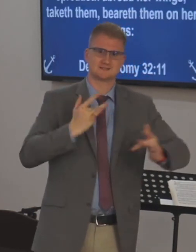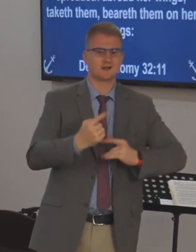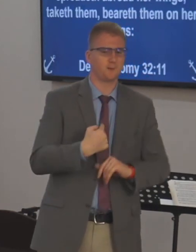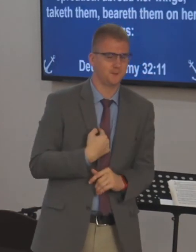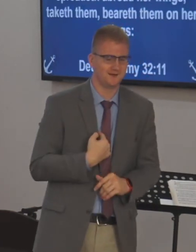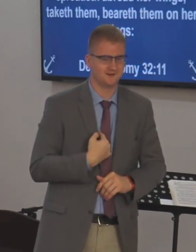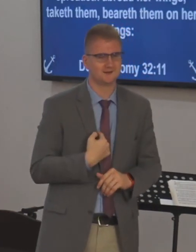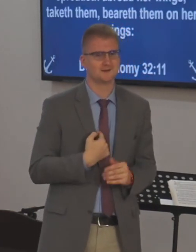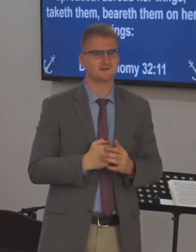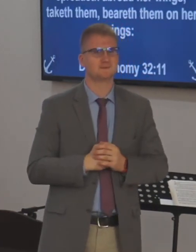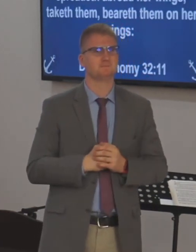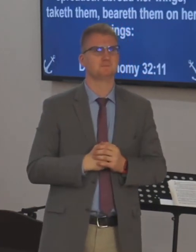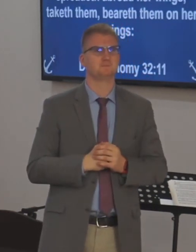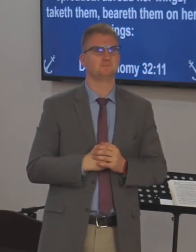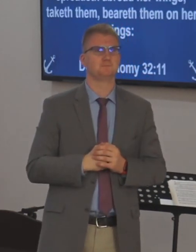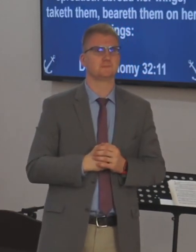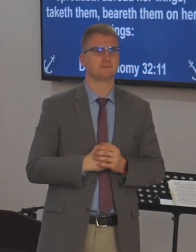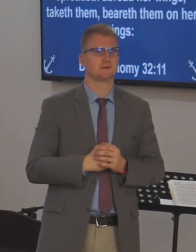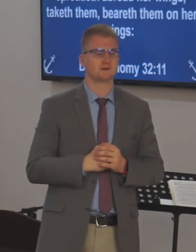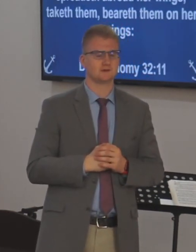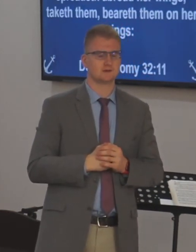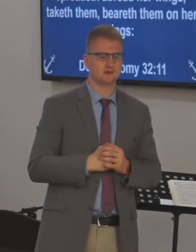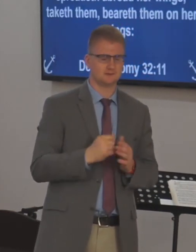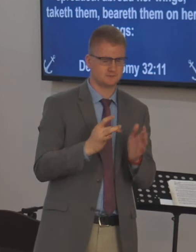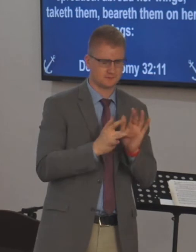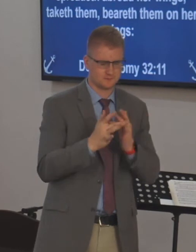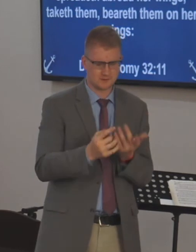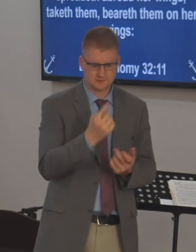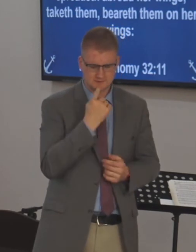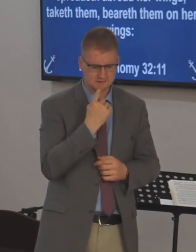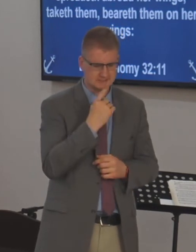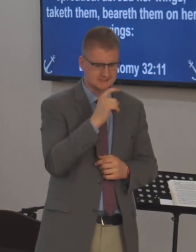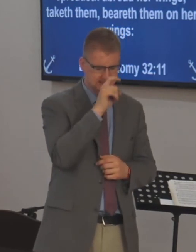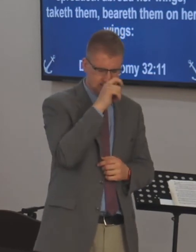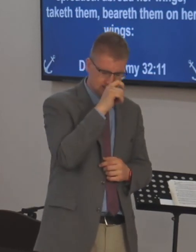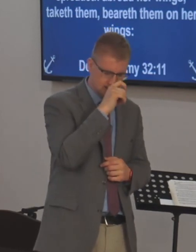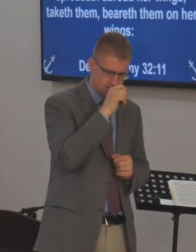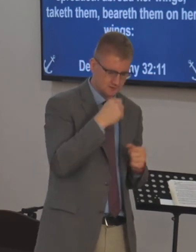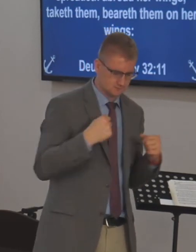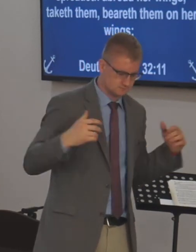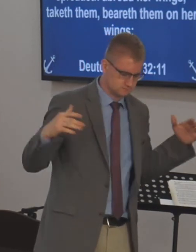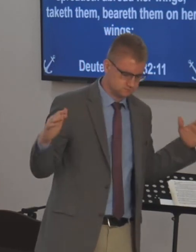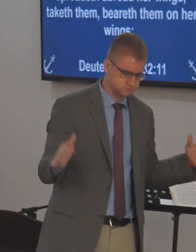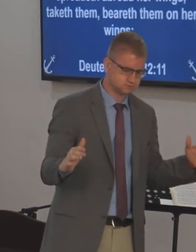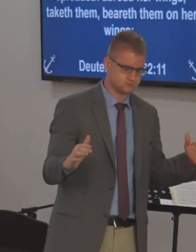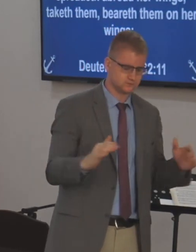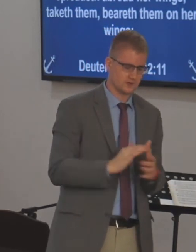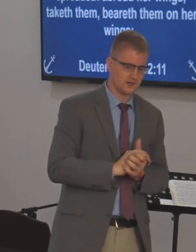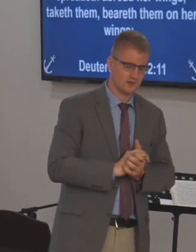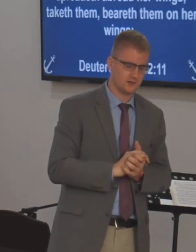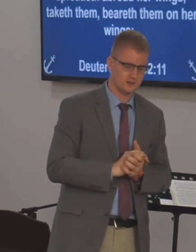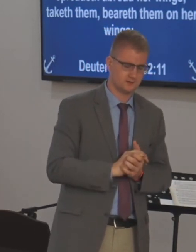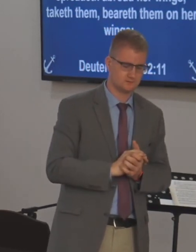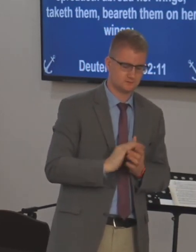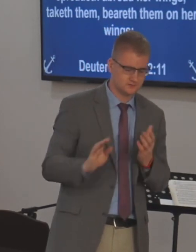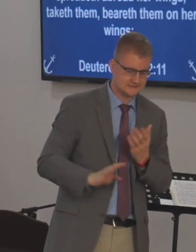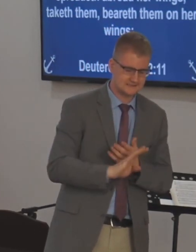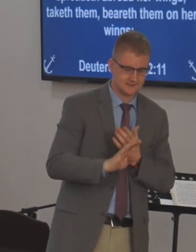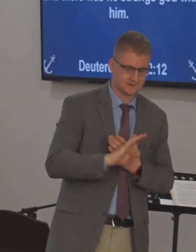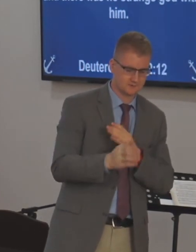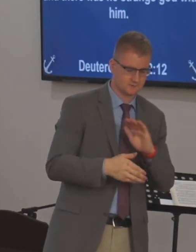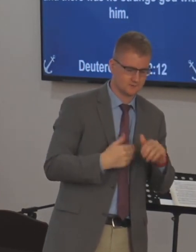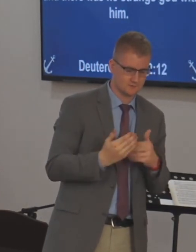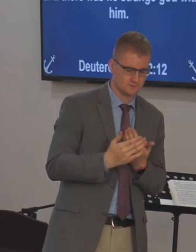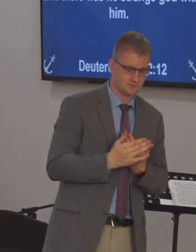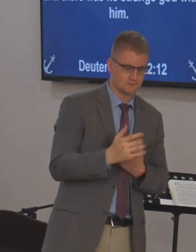an eagle stirred up her nest, fluttered over her young, spread abroad her wings, taking them, beareth them all in wings. So the Lord